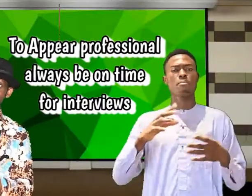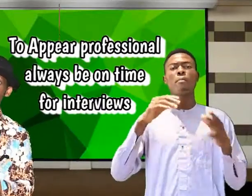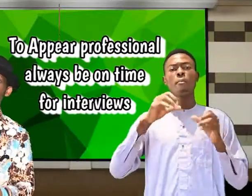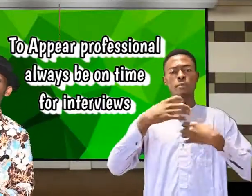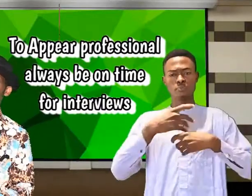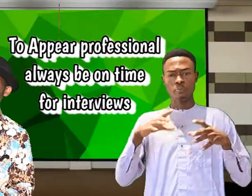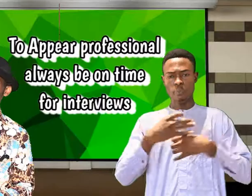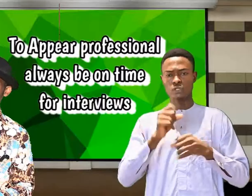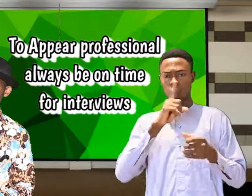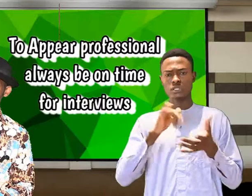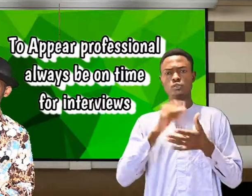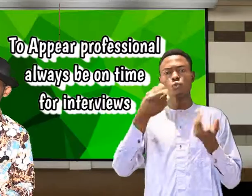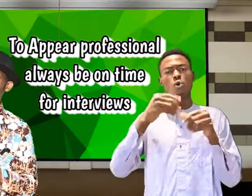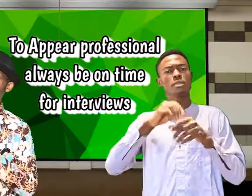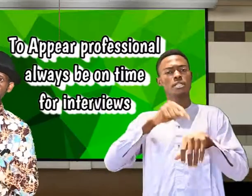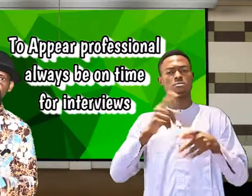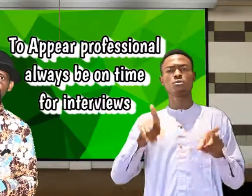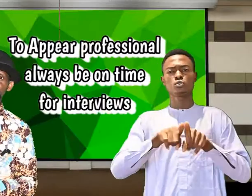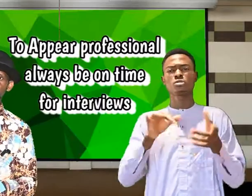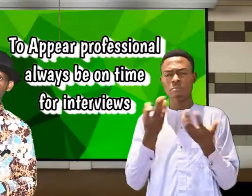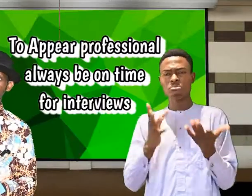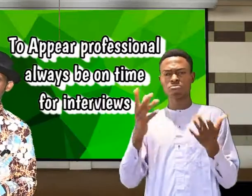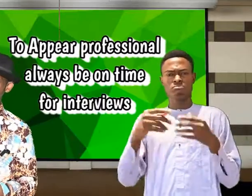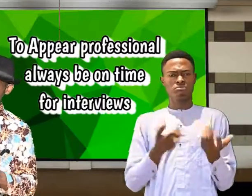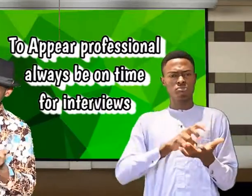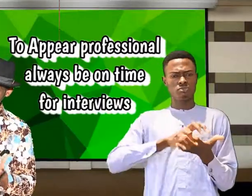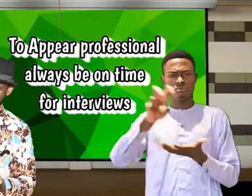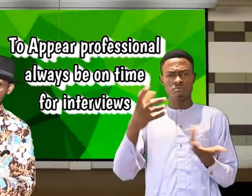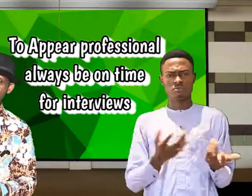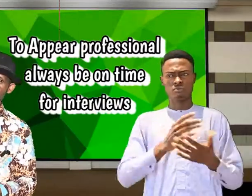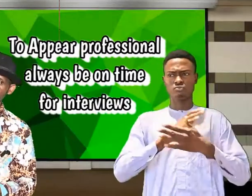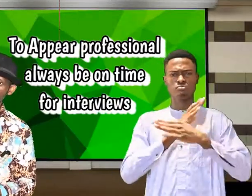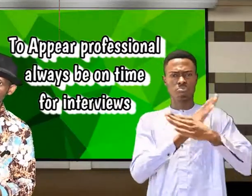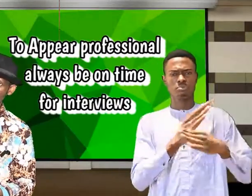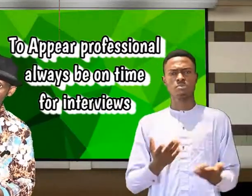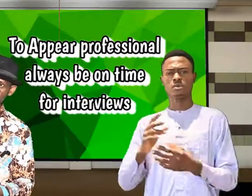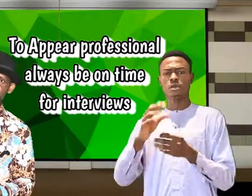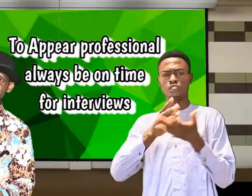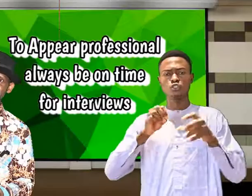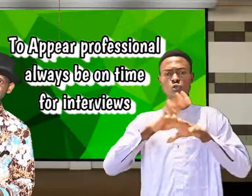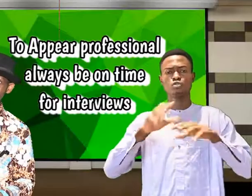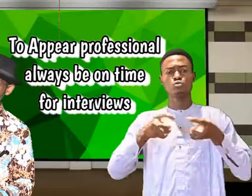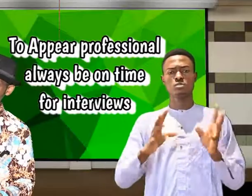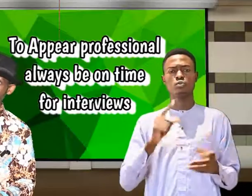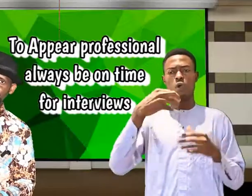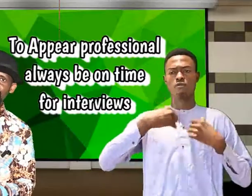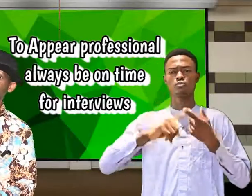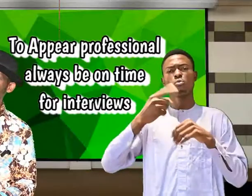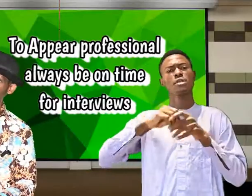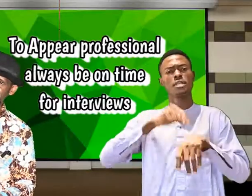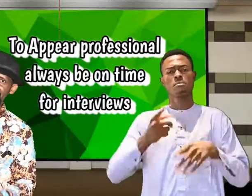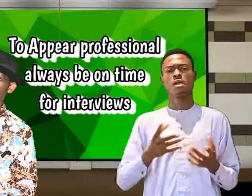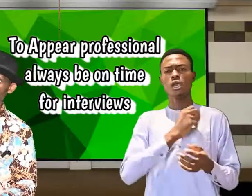Maintain a time buffer in case of severe traffic or other unforeseen circumstances. Make sure that you have enough internet, you purchase it on time, and